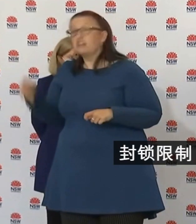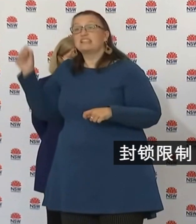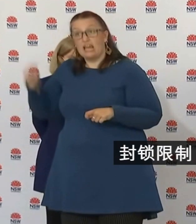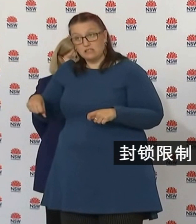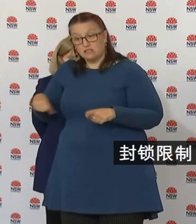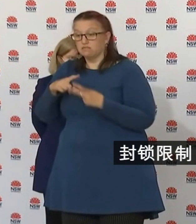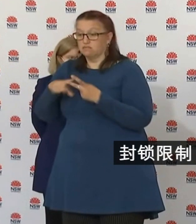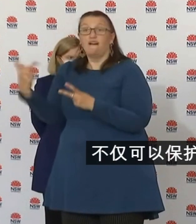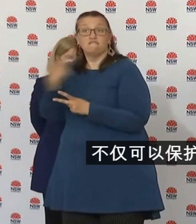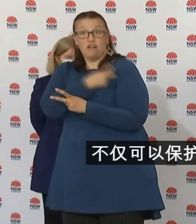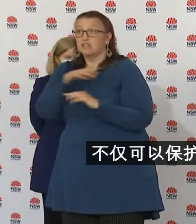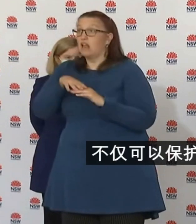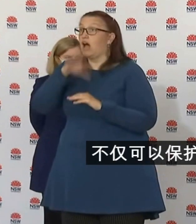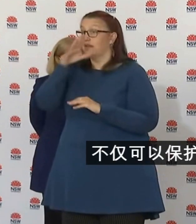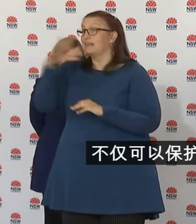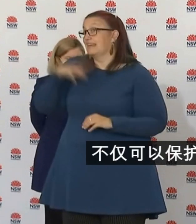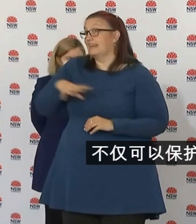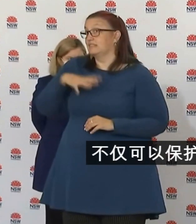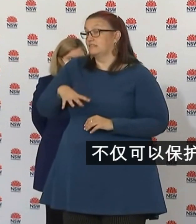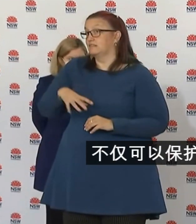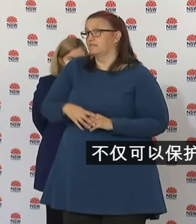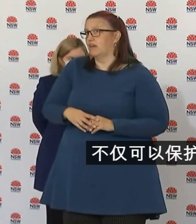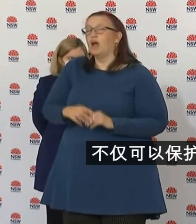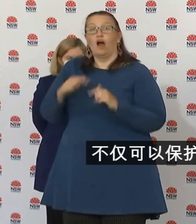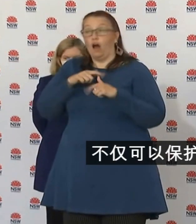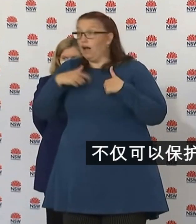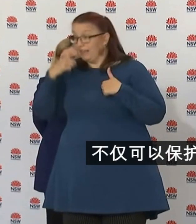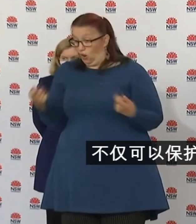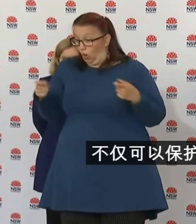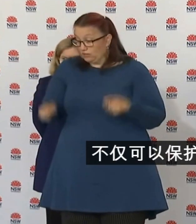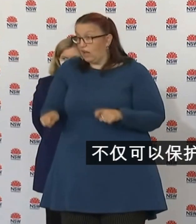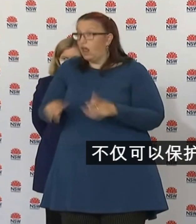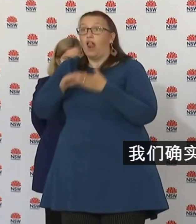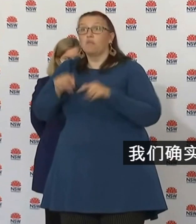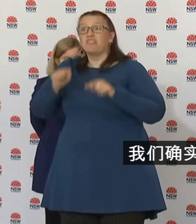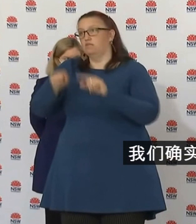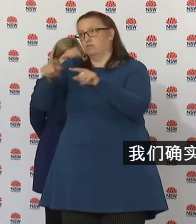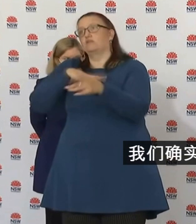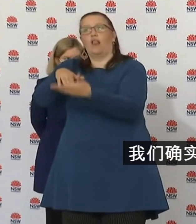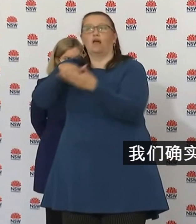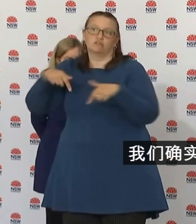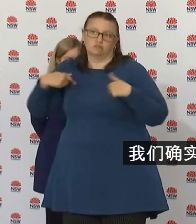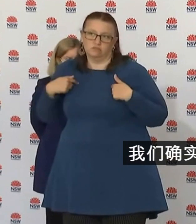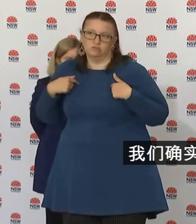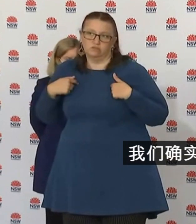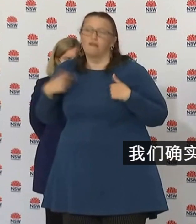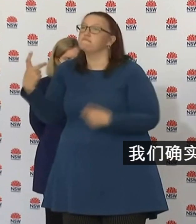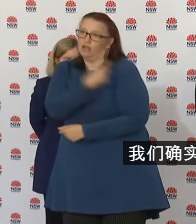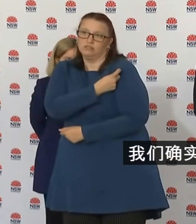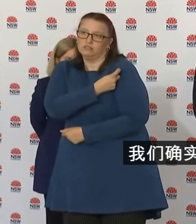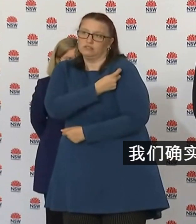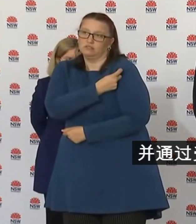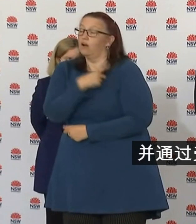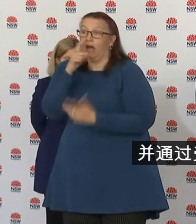higher rates of vaccination, which not only protect individuals, but reduce how contagious you are. And we do have strategies through